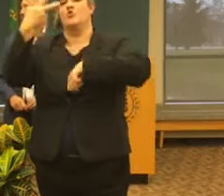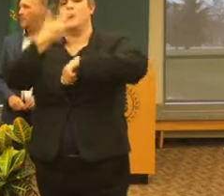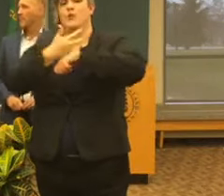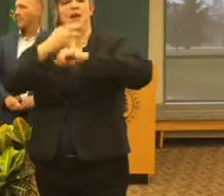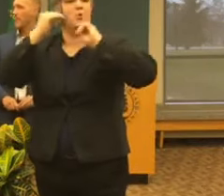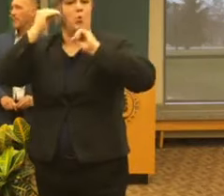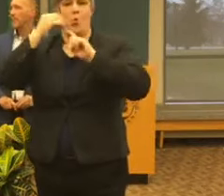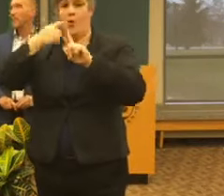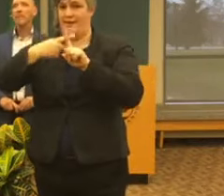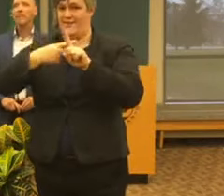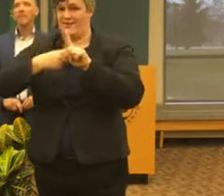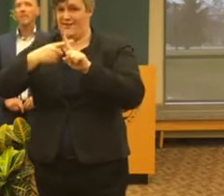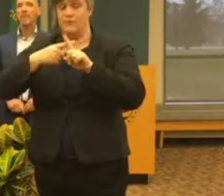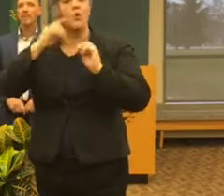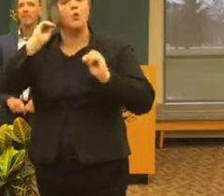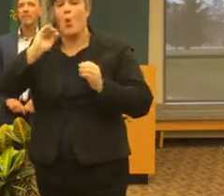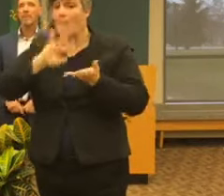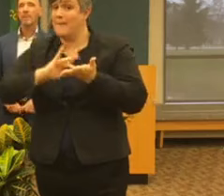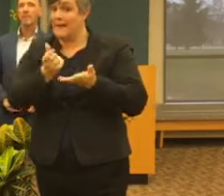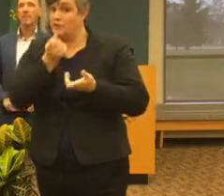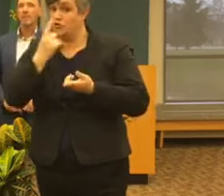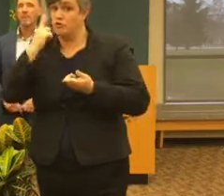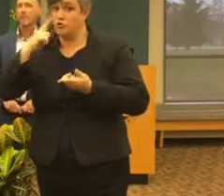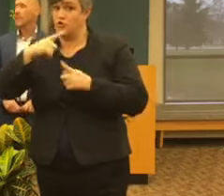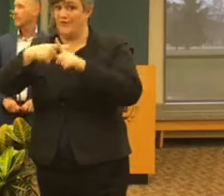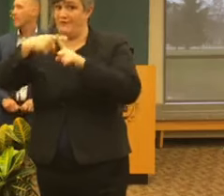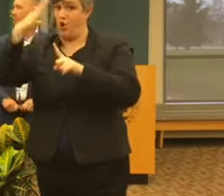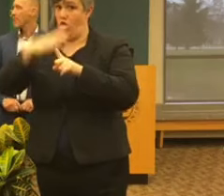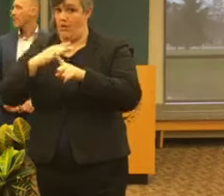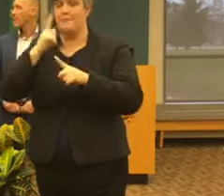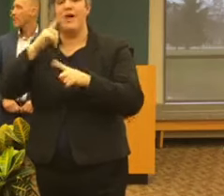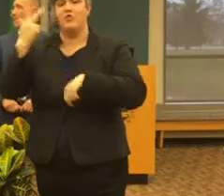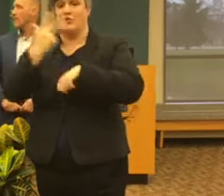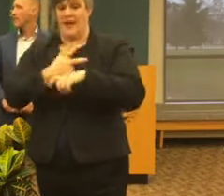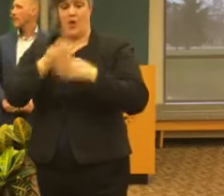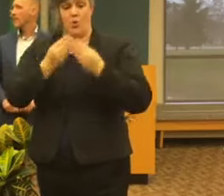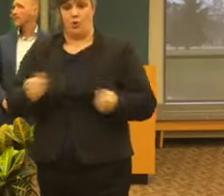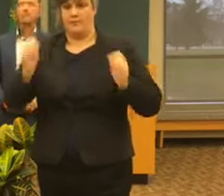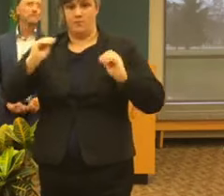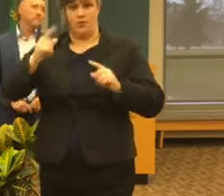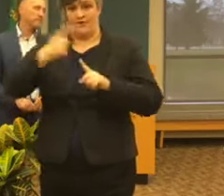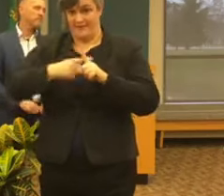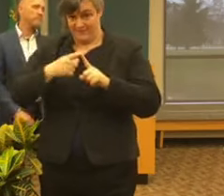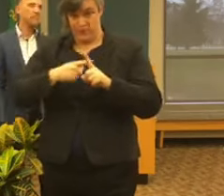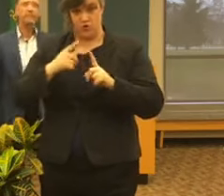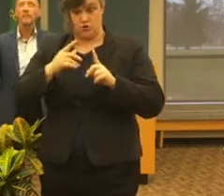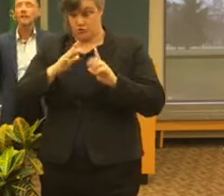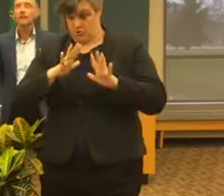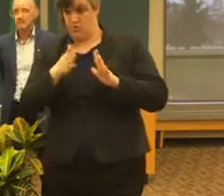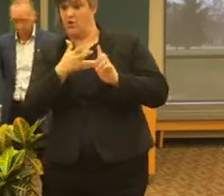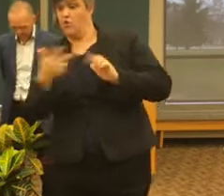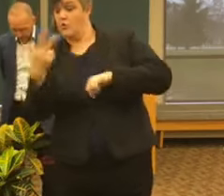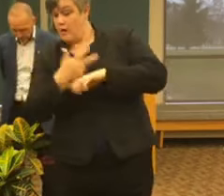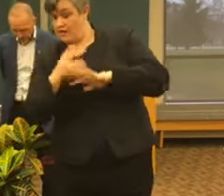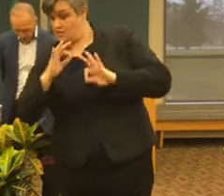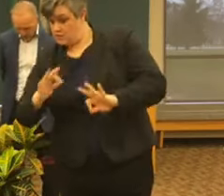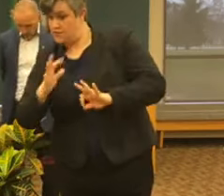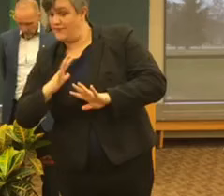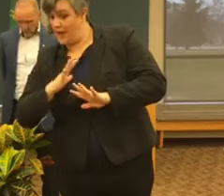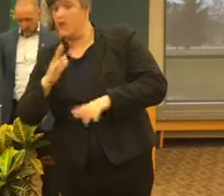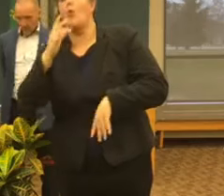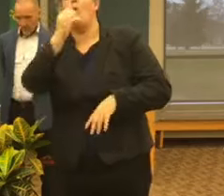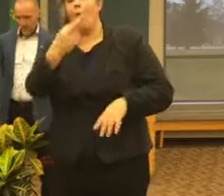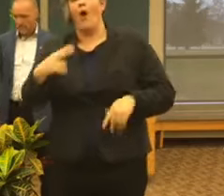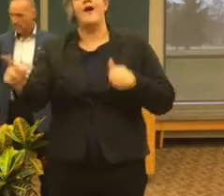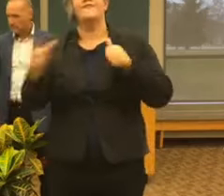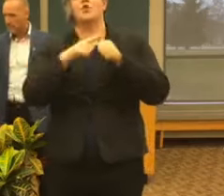with no fever-reducing medications and 7 days from the first day of onset. So that would be when they would be allowed back at